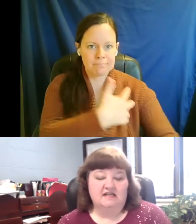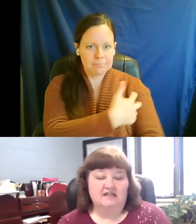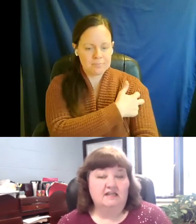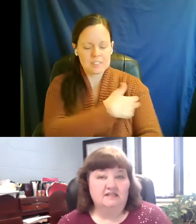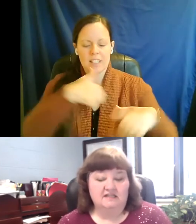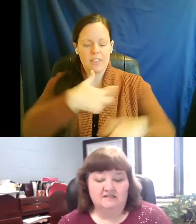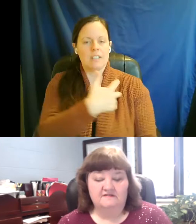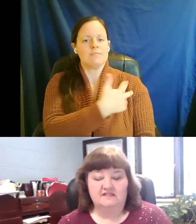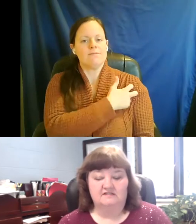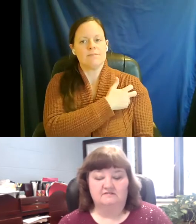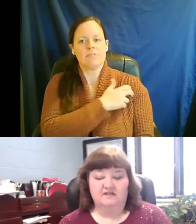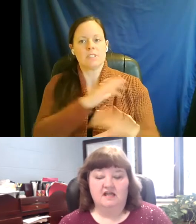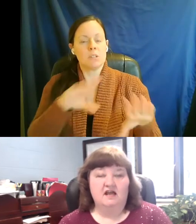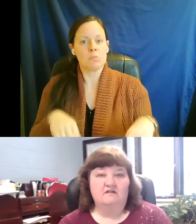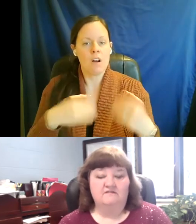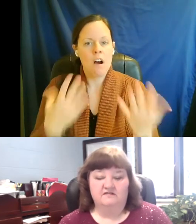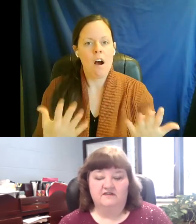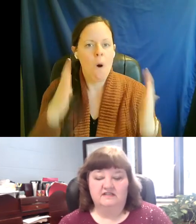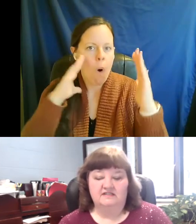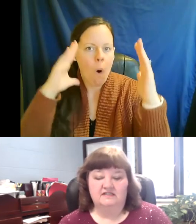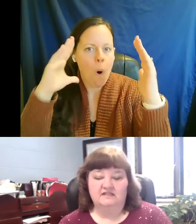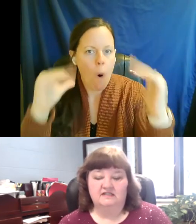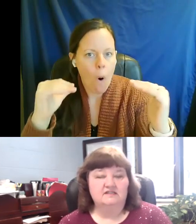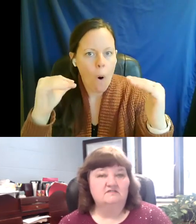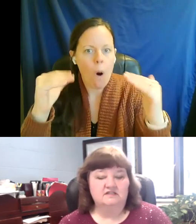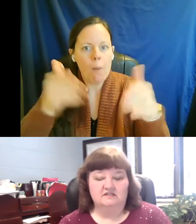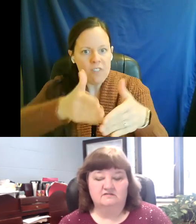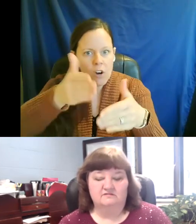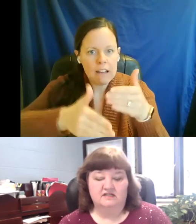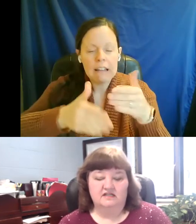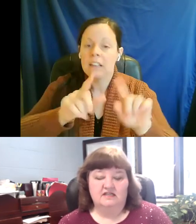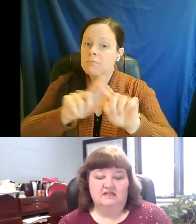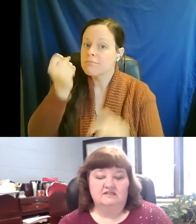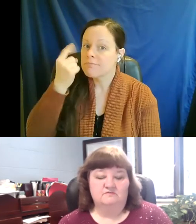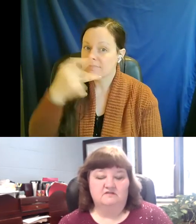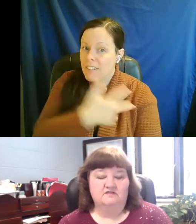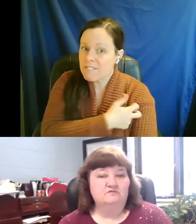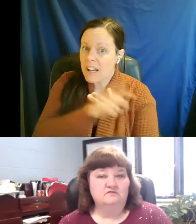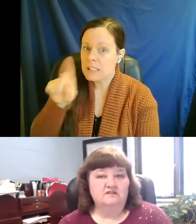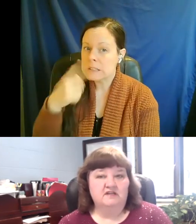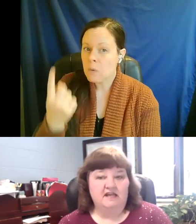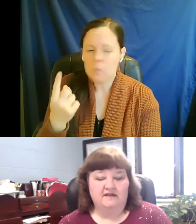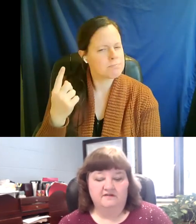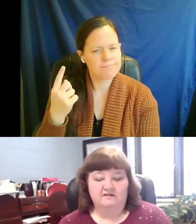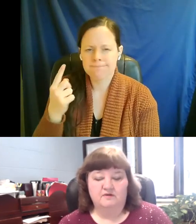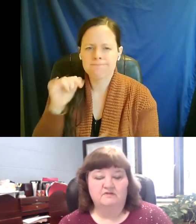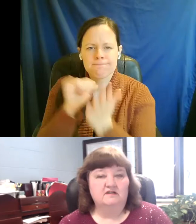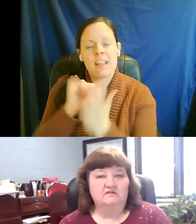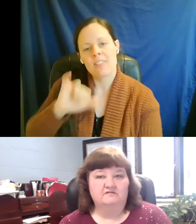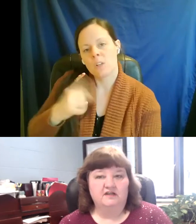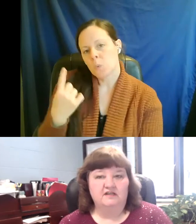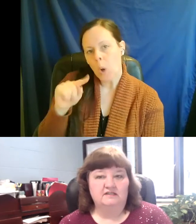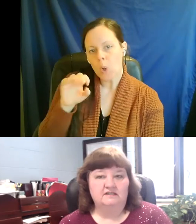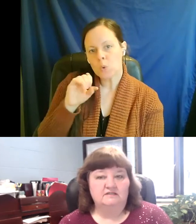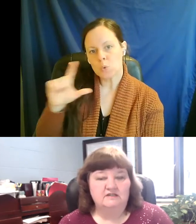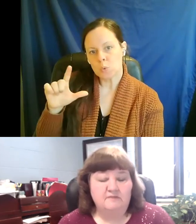us a light at the end of the tunnel. However, the vaccine cannot do this alone. It is one of the tools that we have in our public